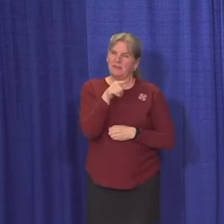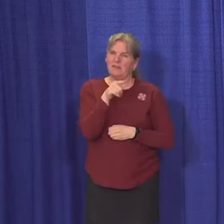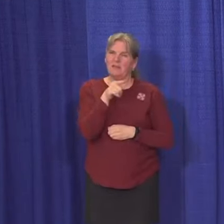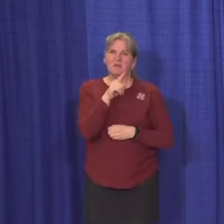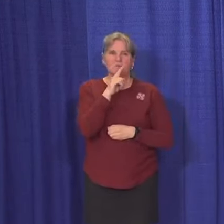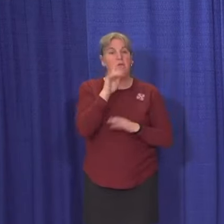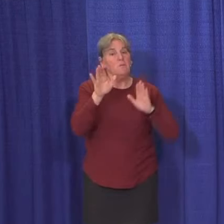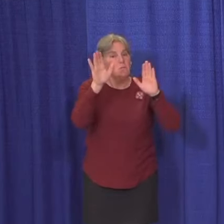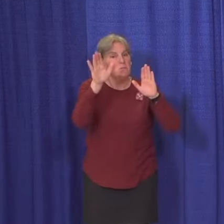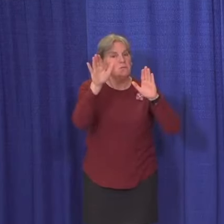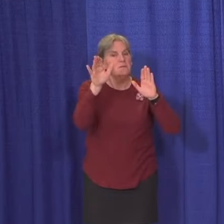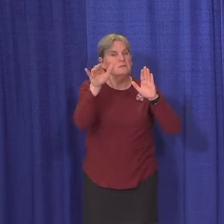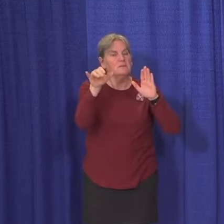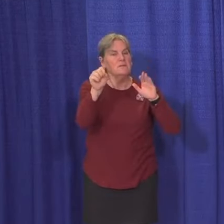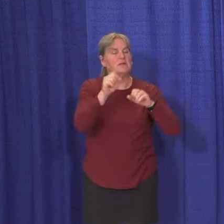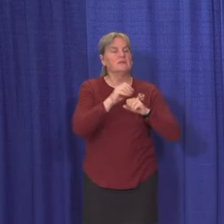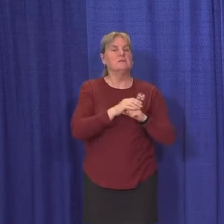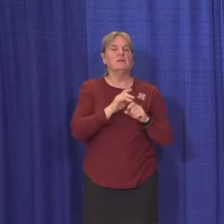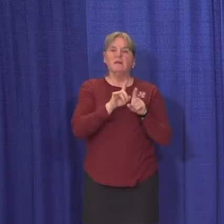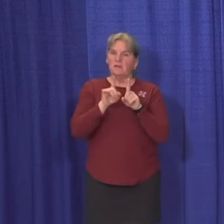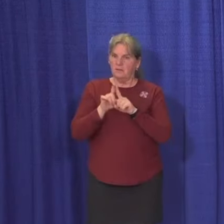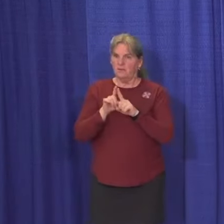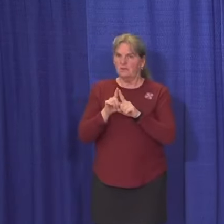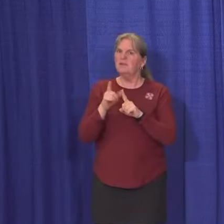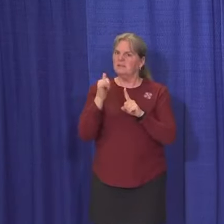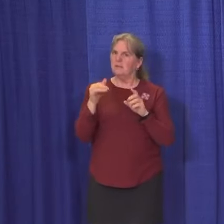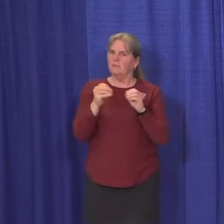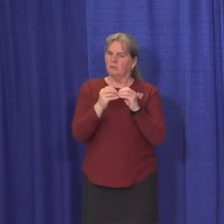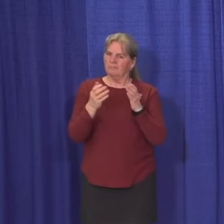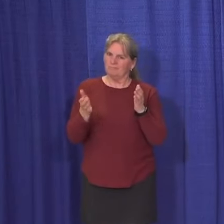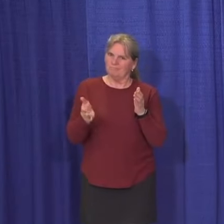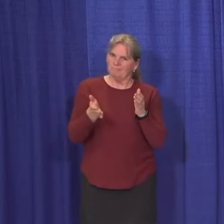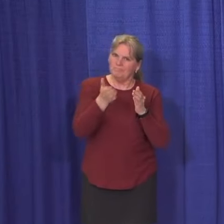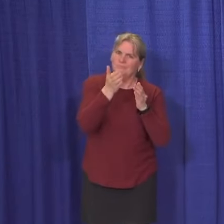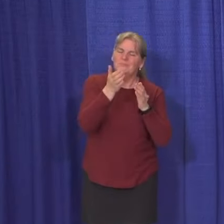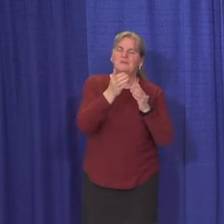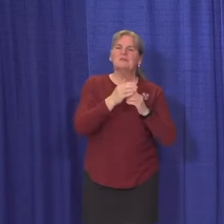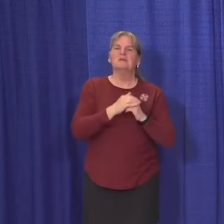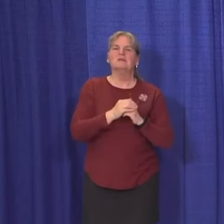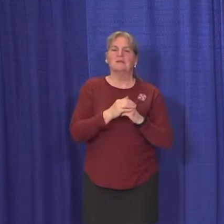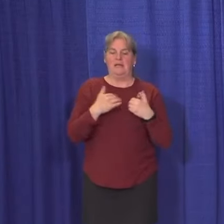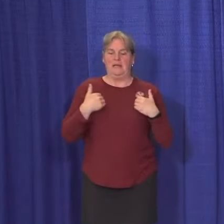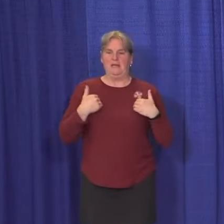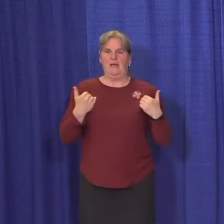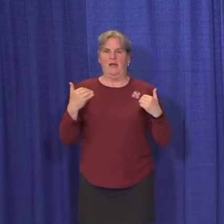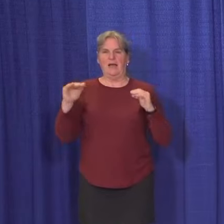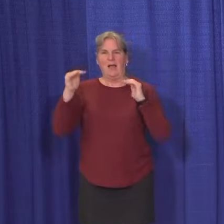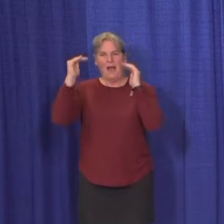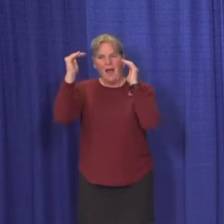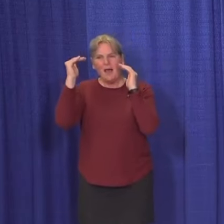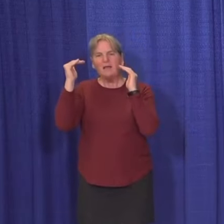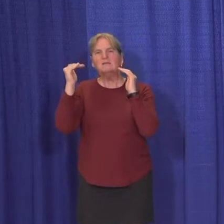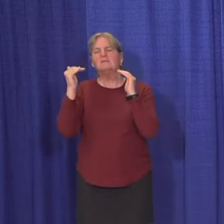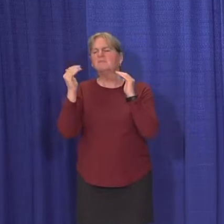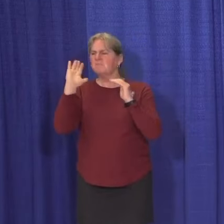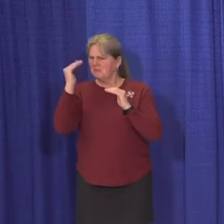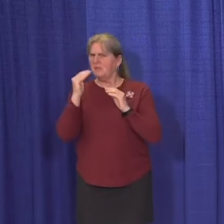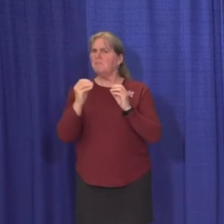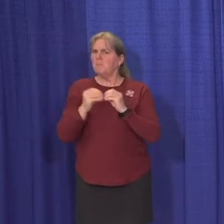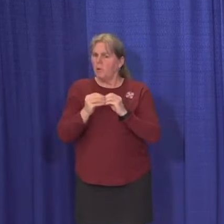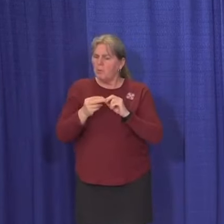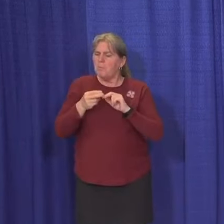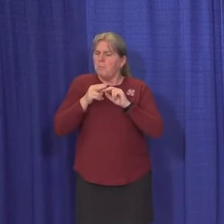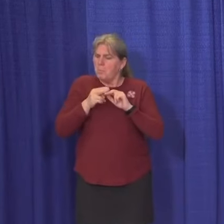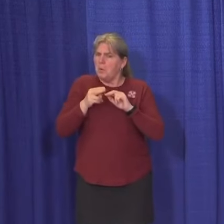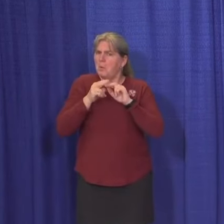is fantastic. And yes, we still have more to go. Our younger adults are coming forward in higher numbers, and I hope